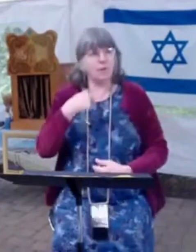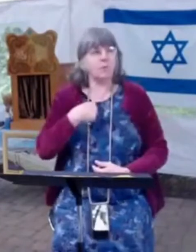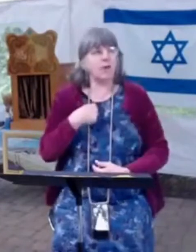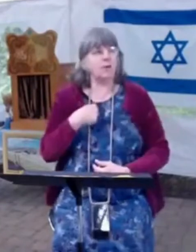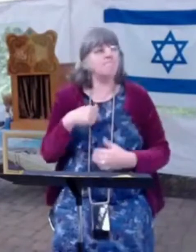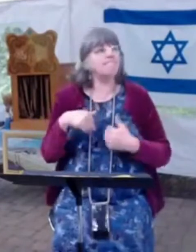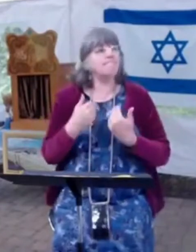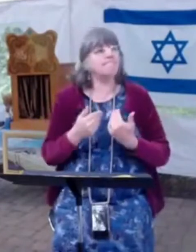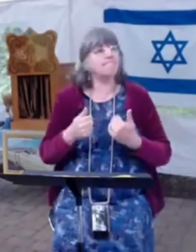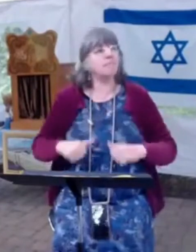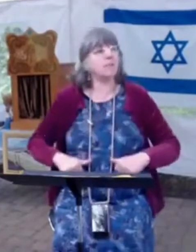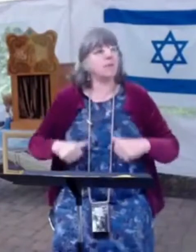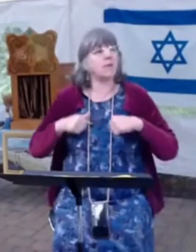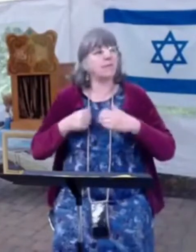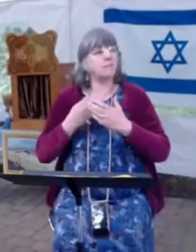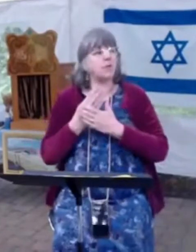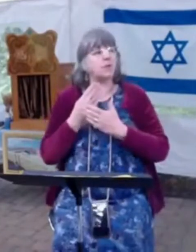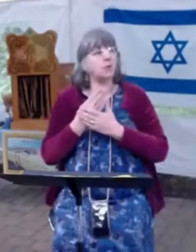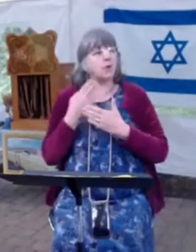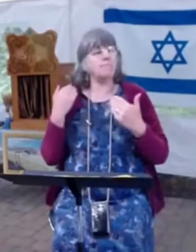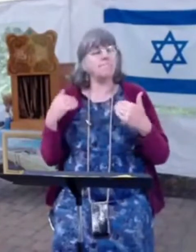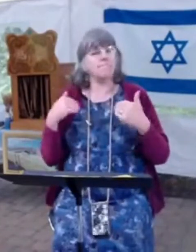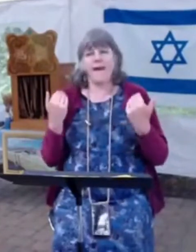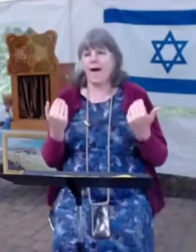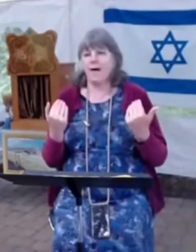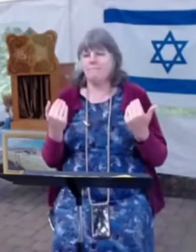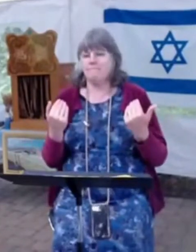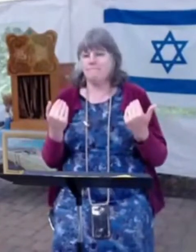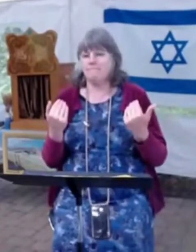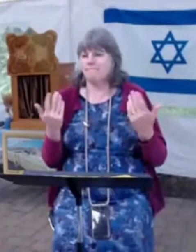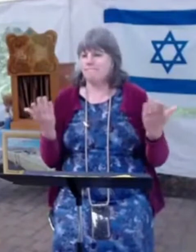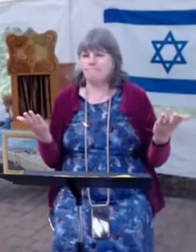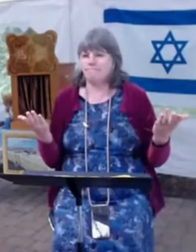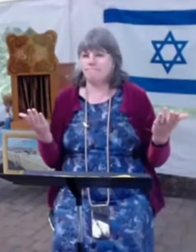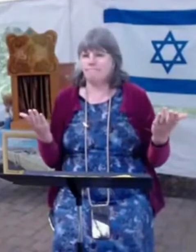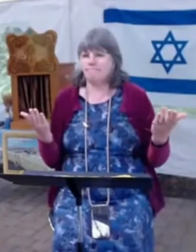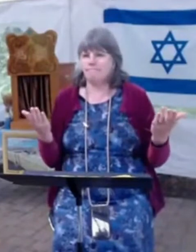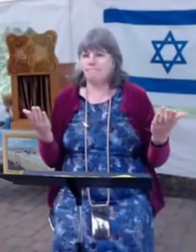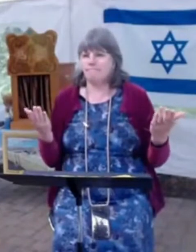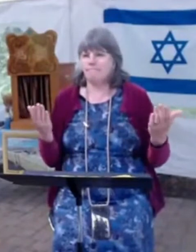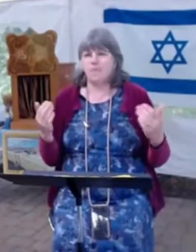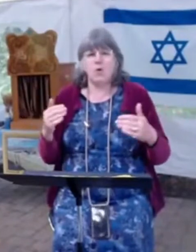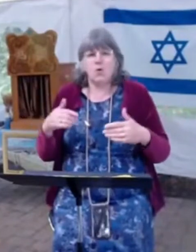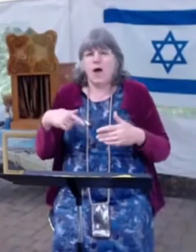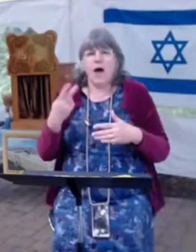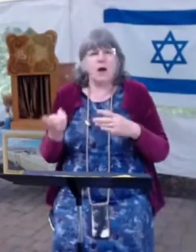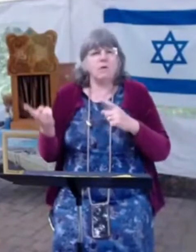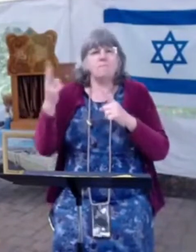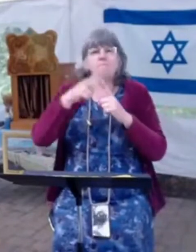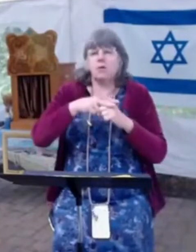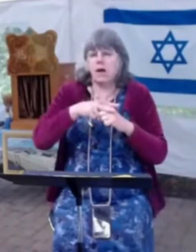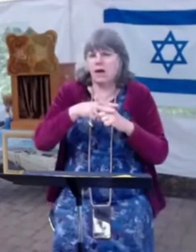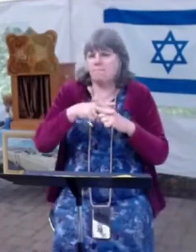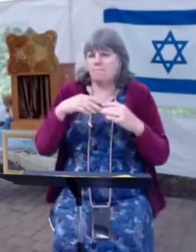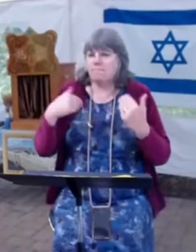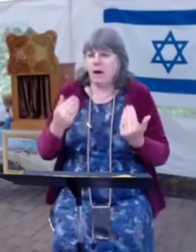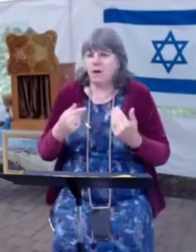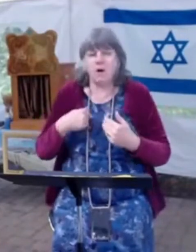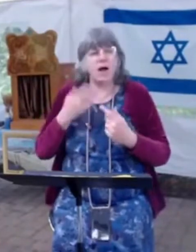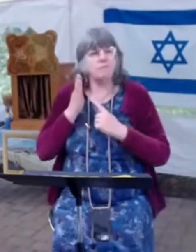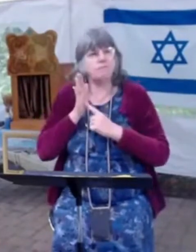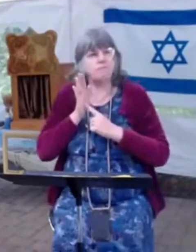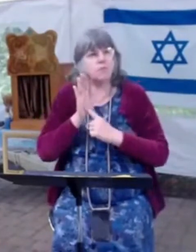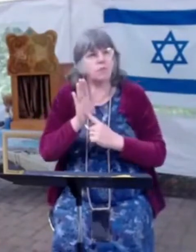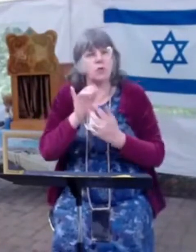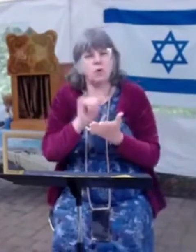today? For me and for as congregation. What's the application? How do I show